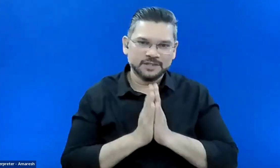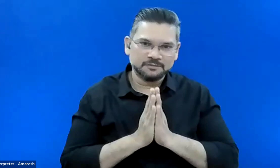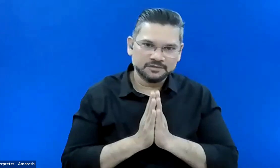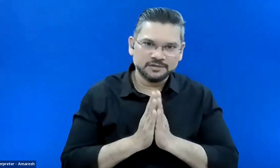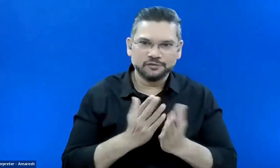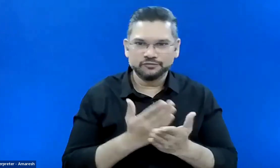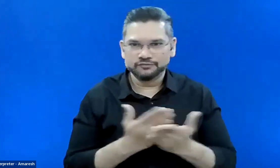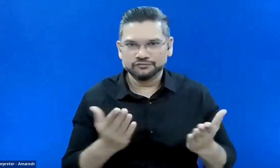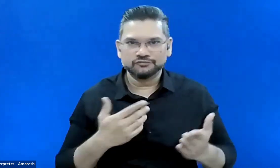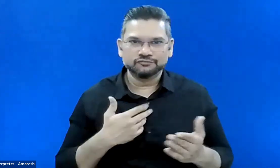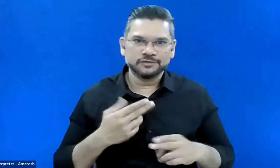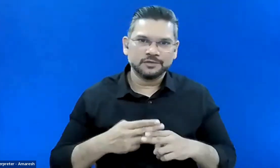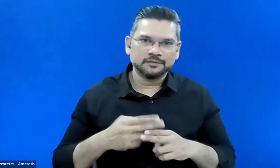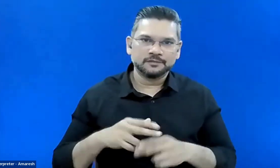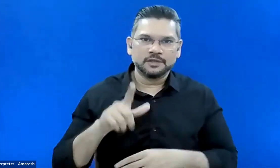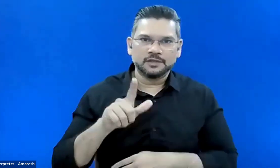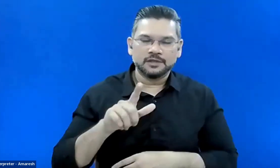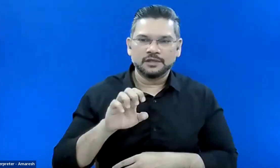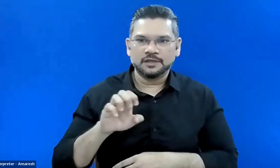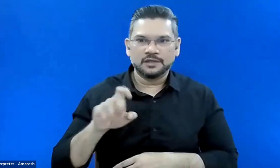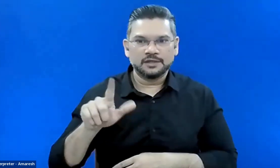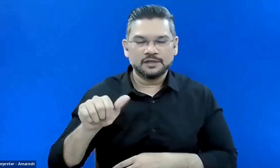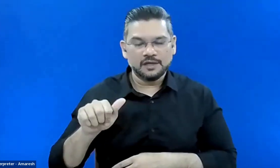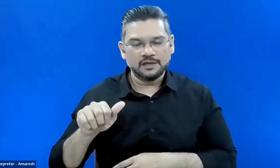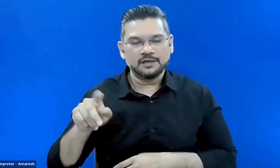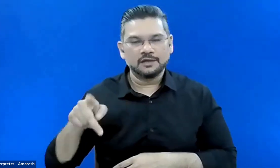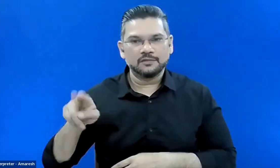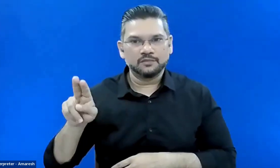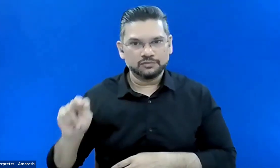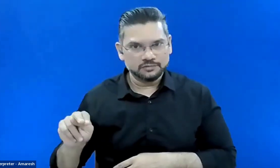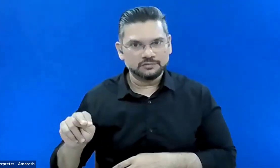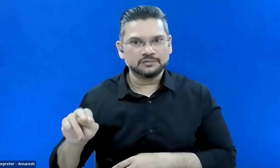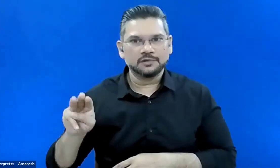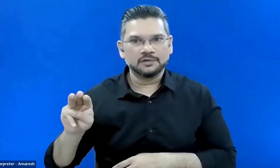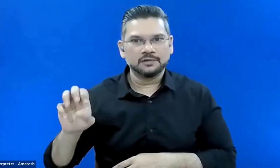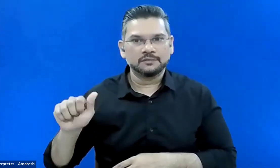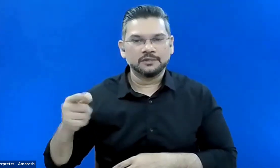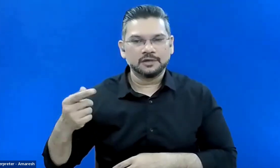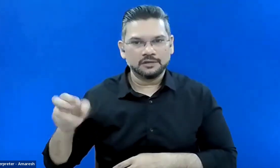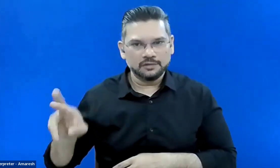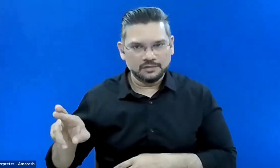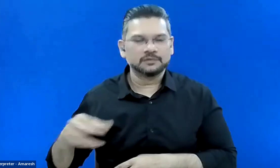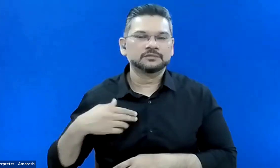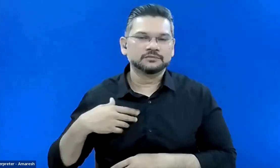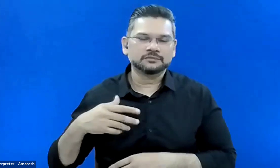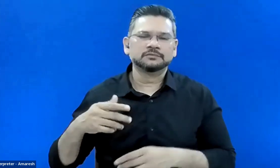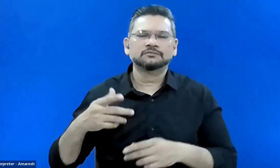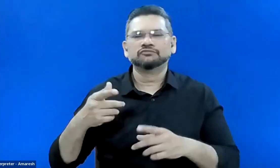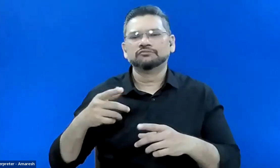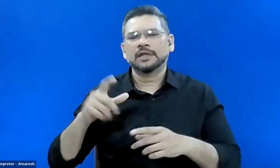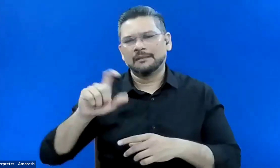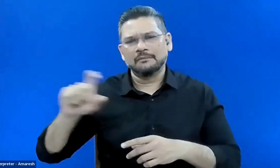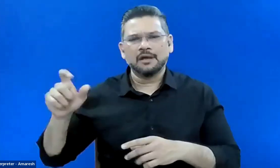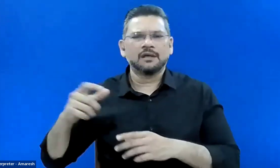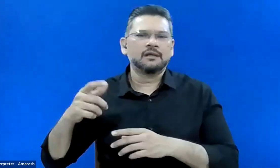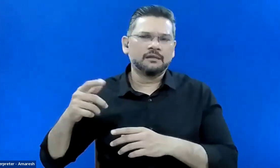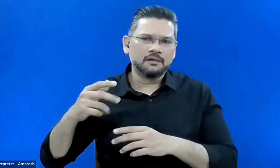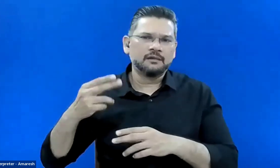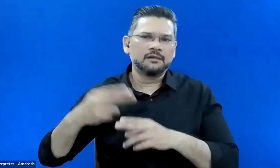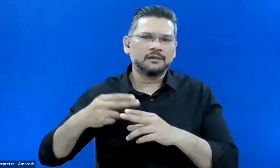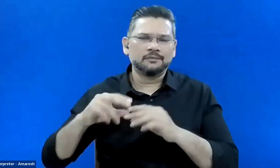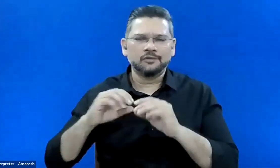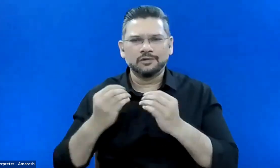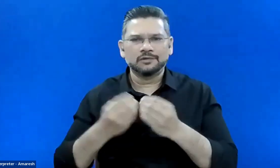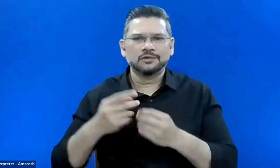am from Kosis, Nepal. Today I am grateful to be part of this meeting. Thanks a